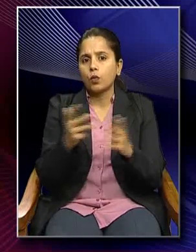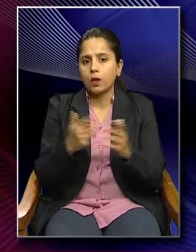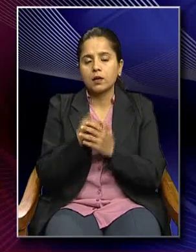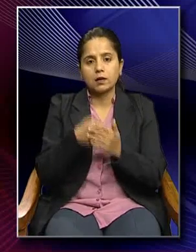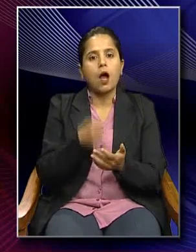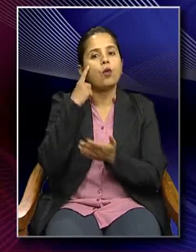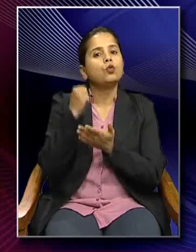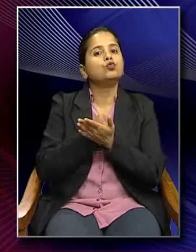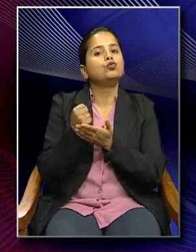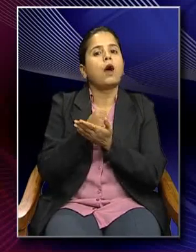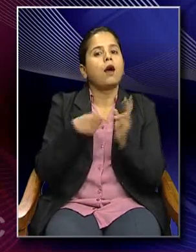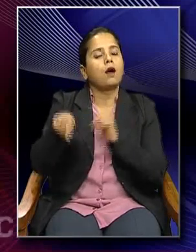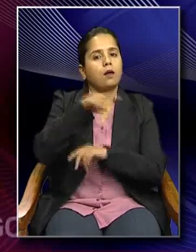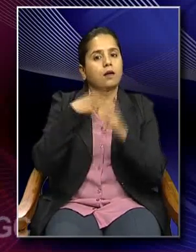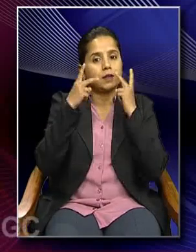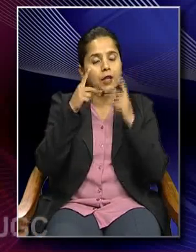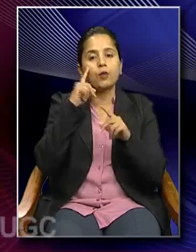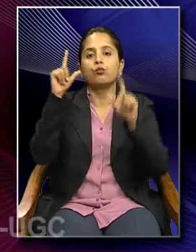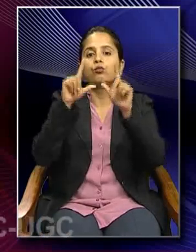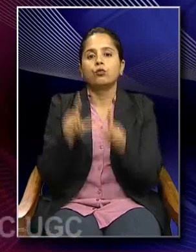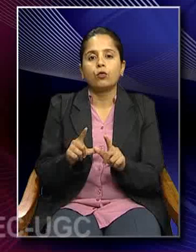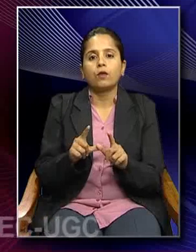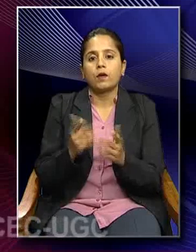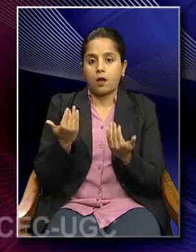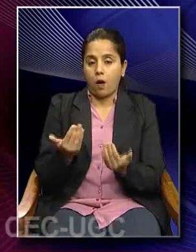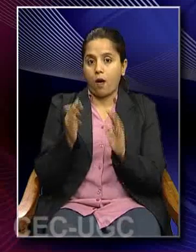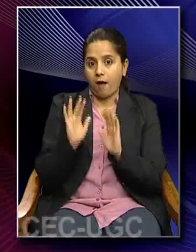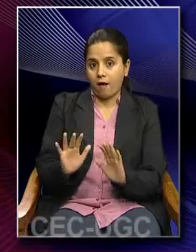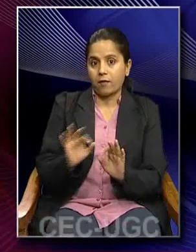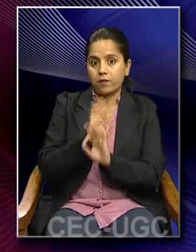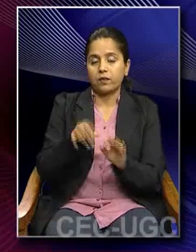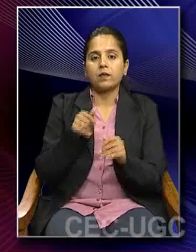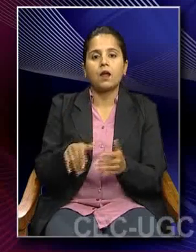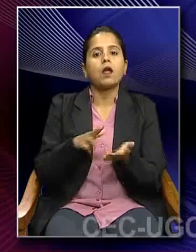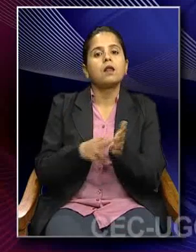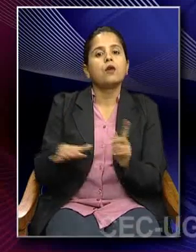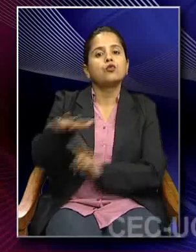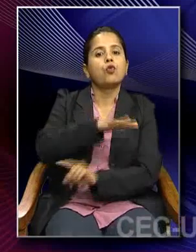try to understand proofs for the existence of Prakriti.